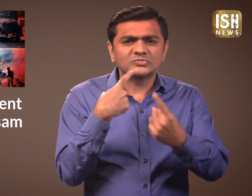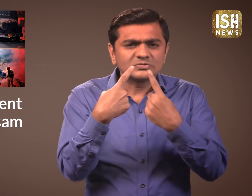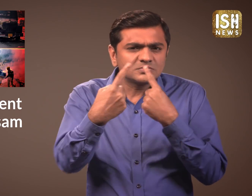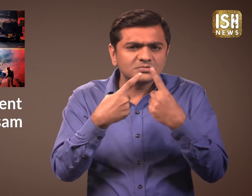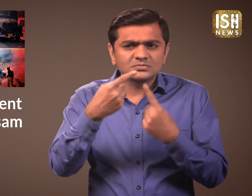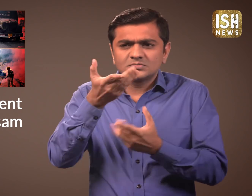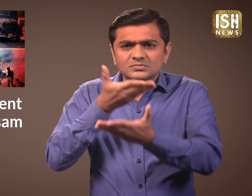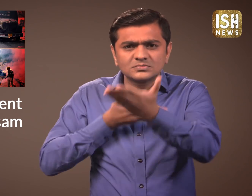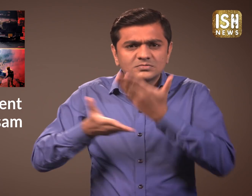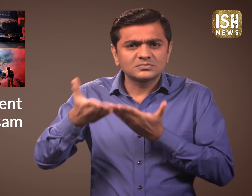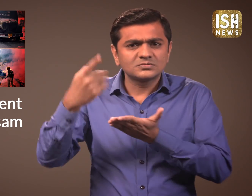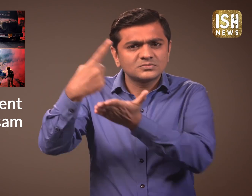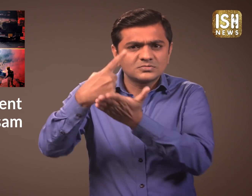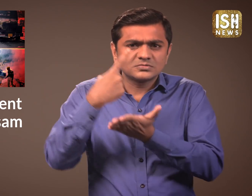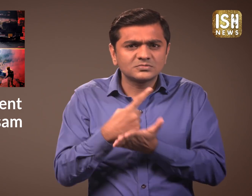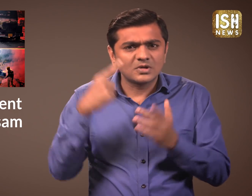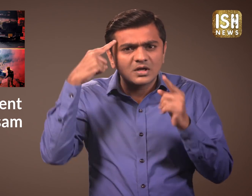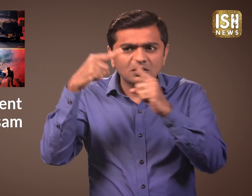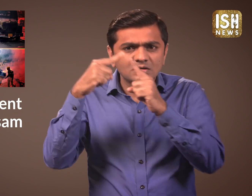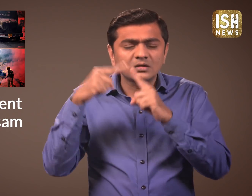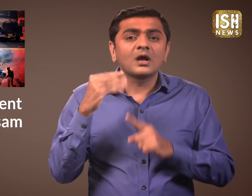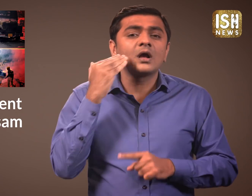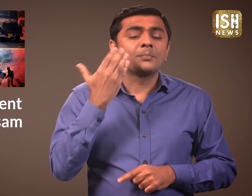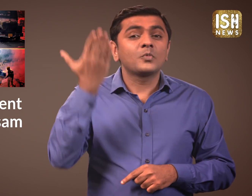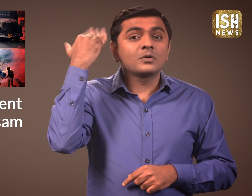and signed the Assam Accord in 1985.